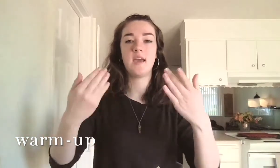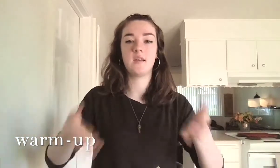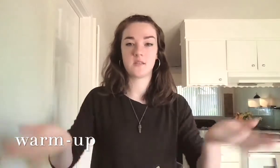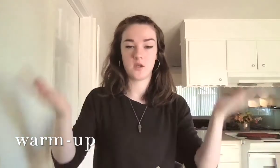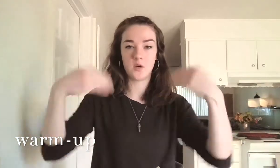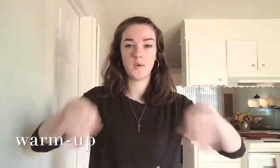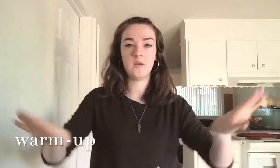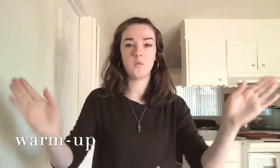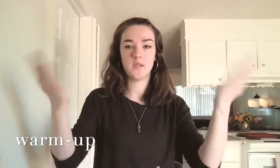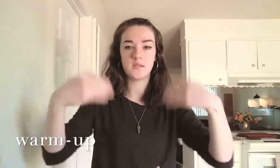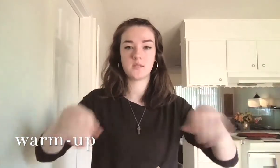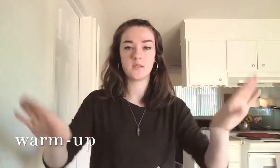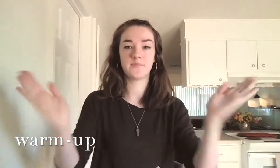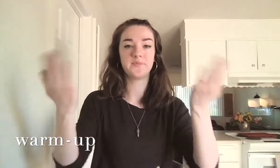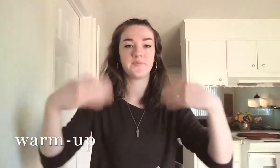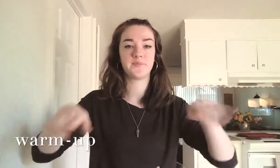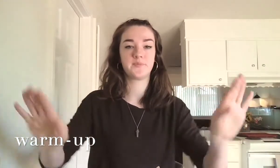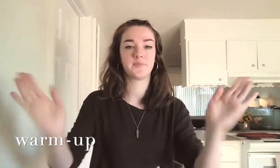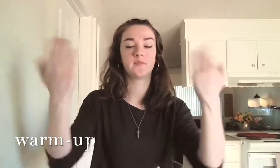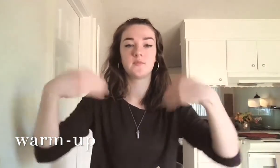let's go inwards.